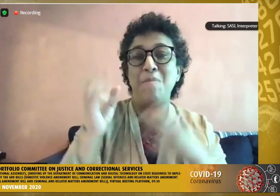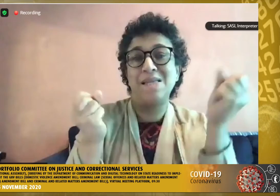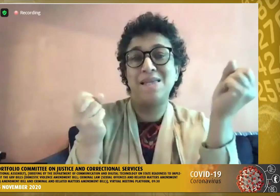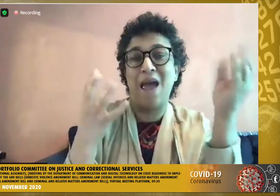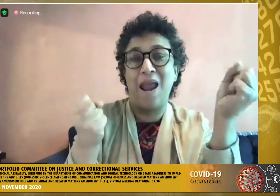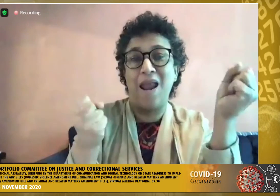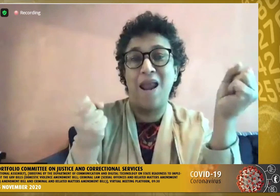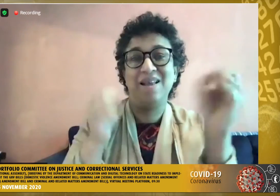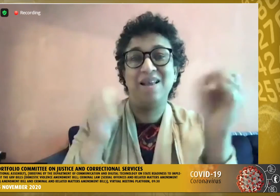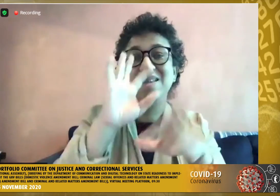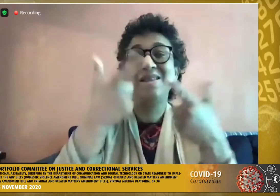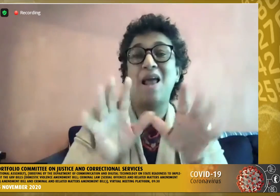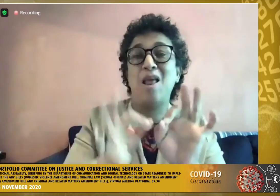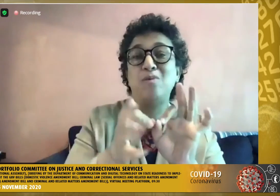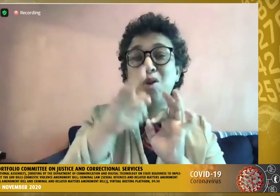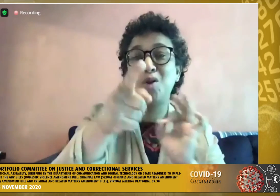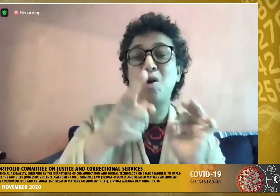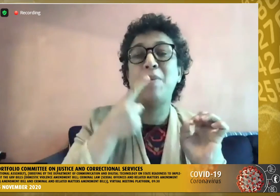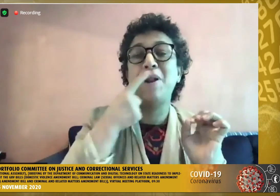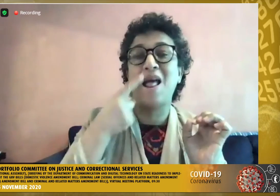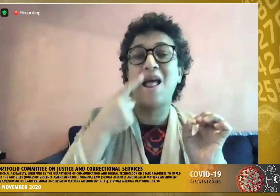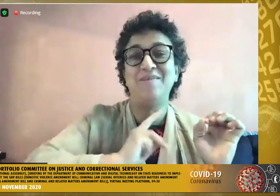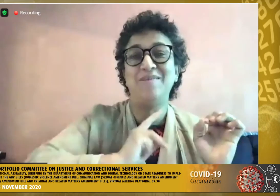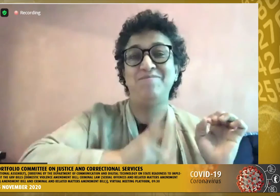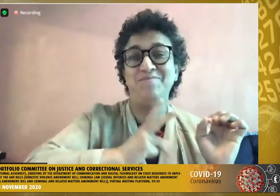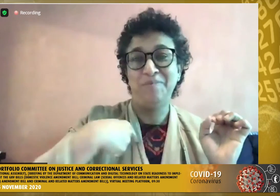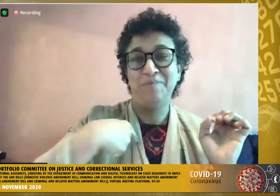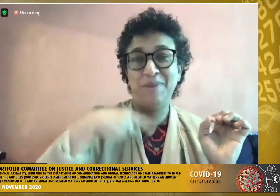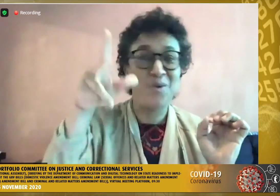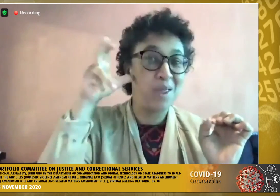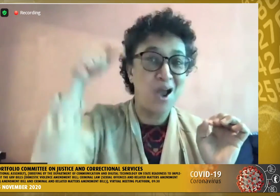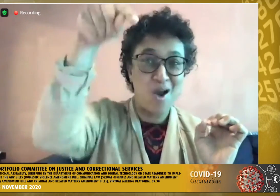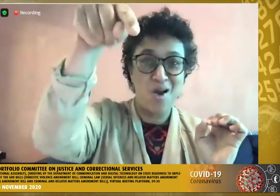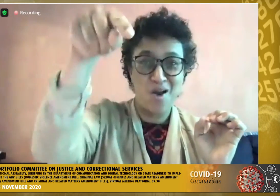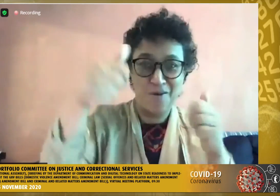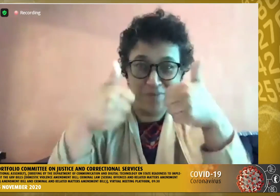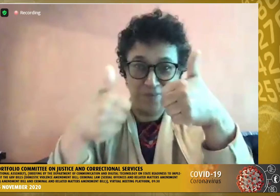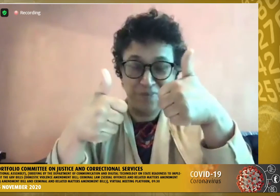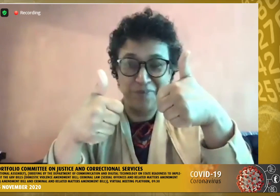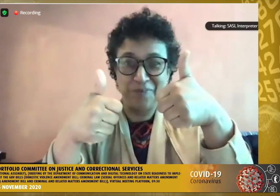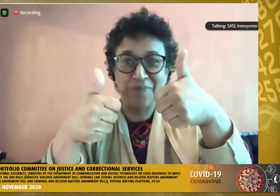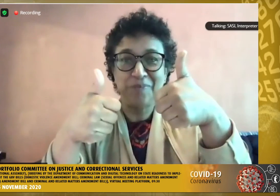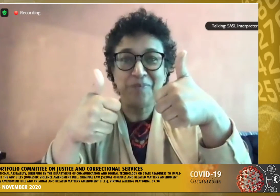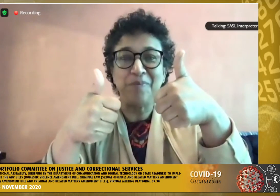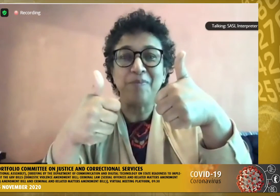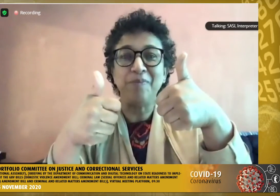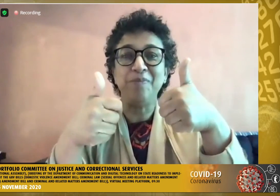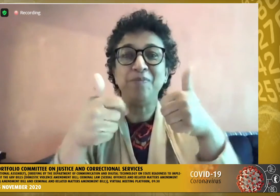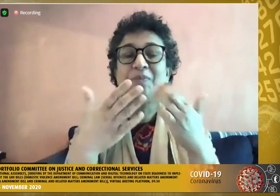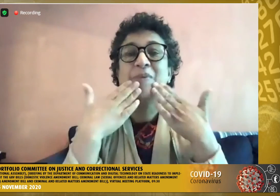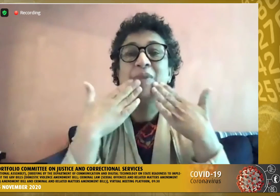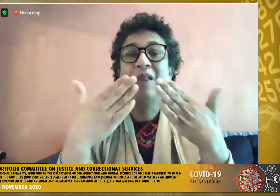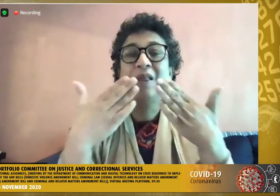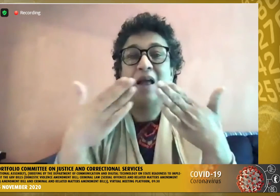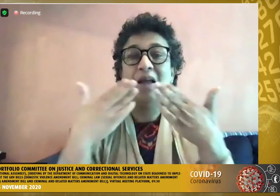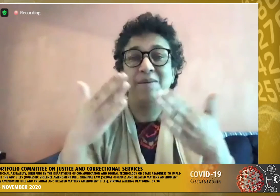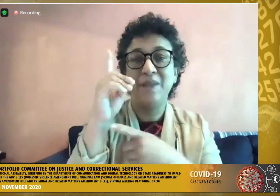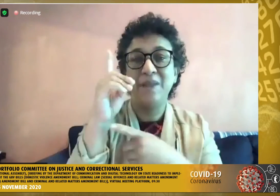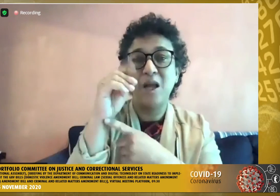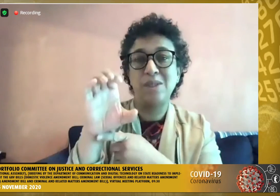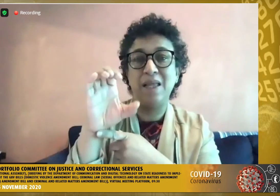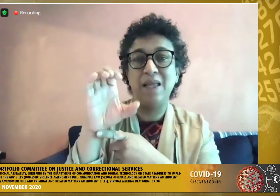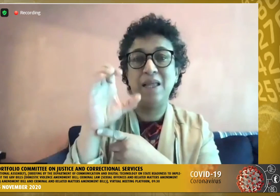and good morning to Petronella. This is Wilma Nyuhodruchen using a sign language interpreter, and my interpreter's name